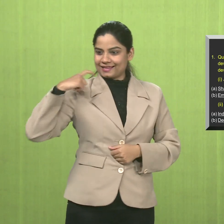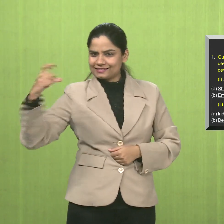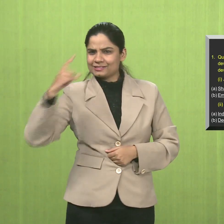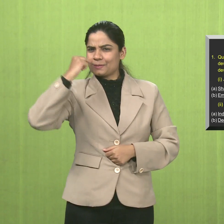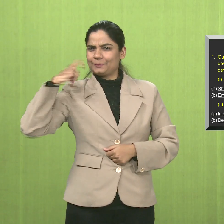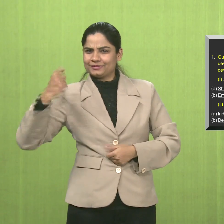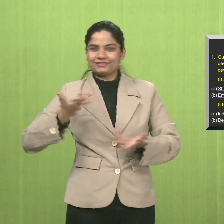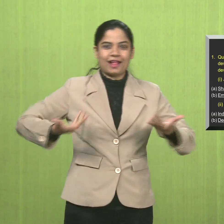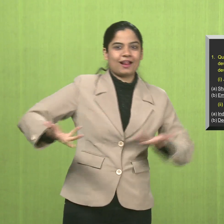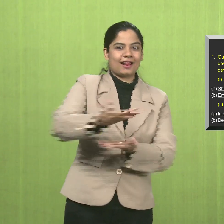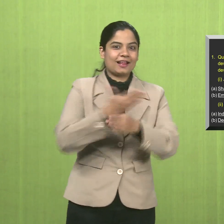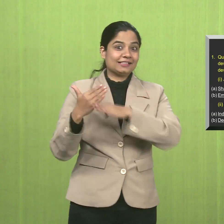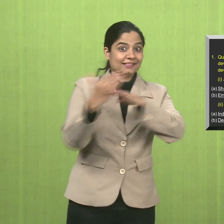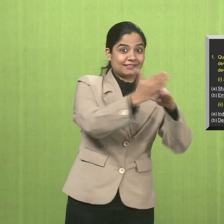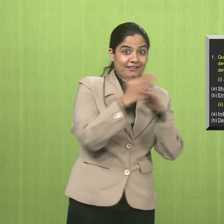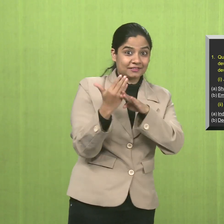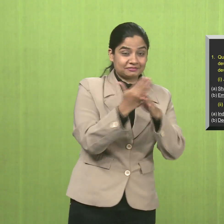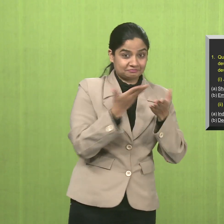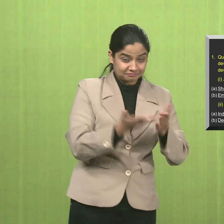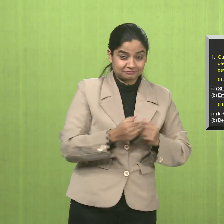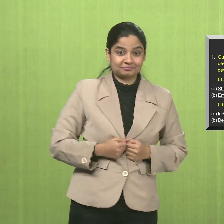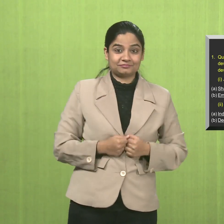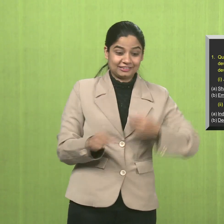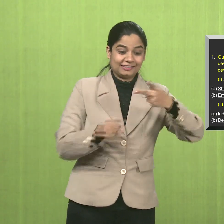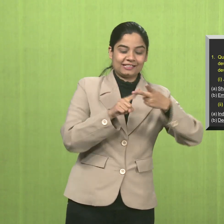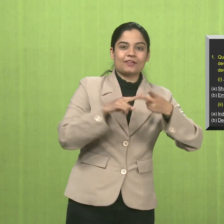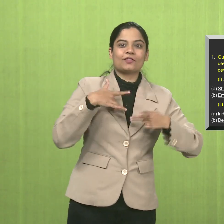They have emotional bonding with all of the family members. That's the second.